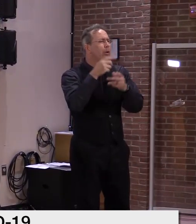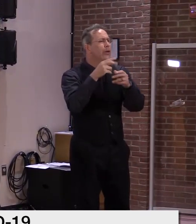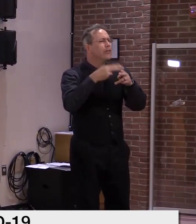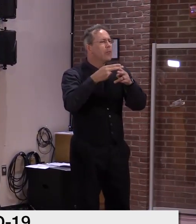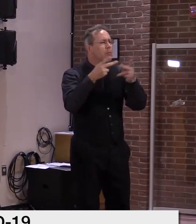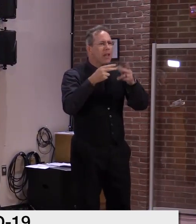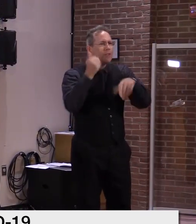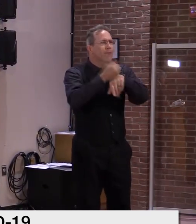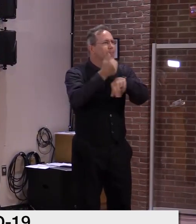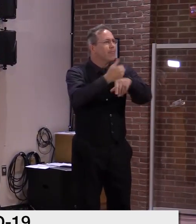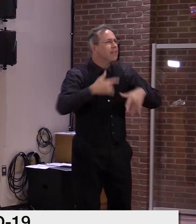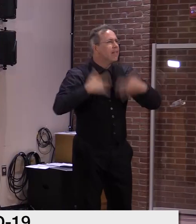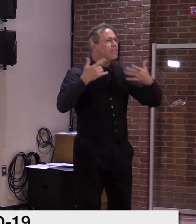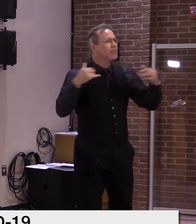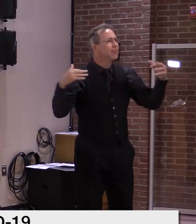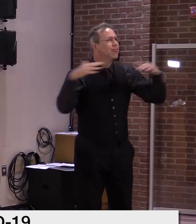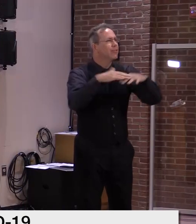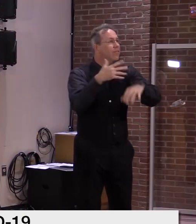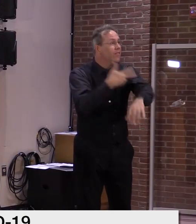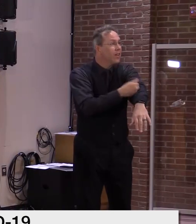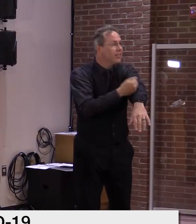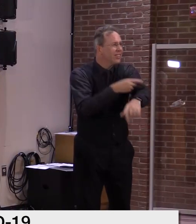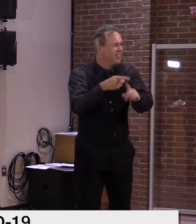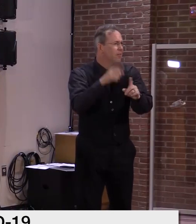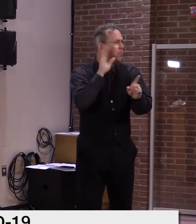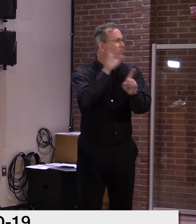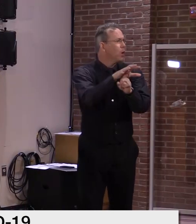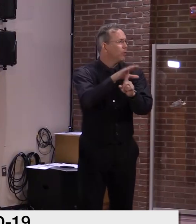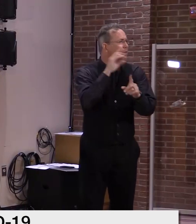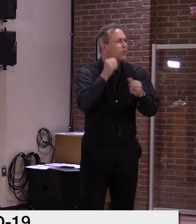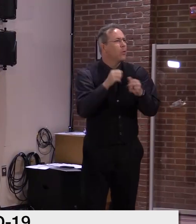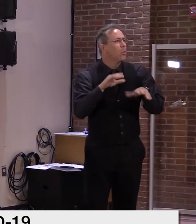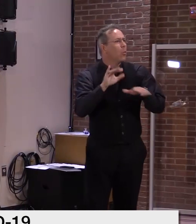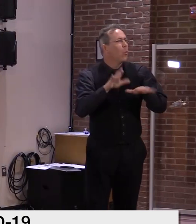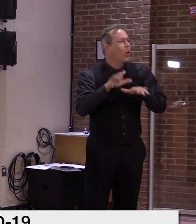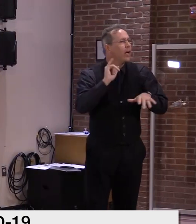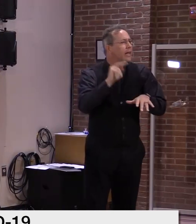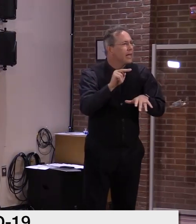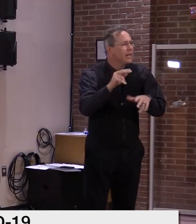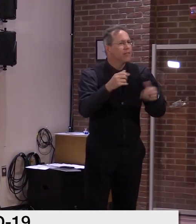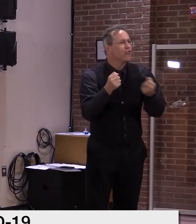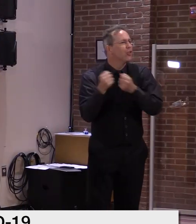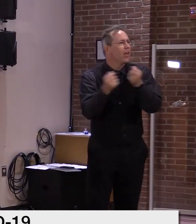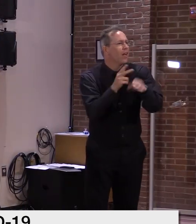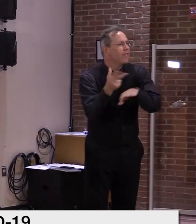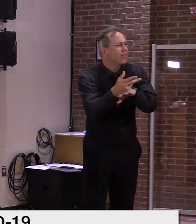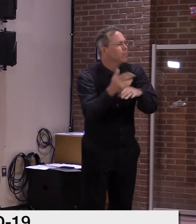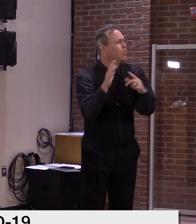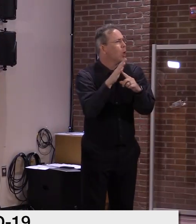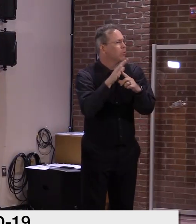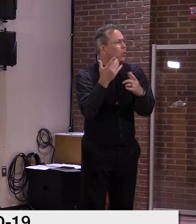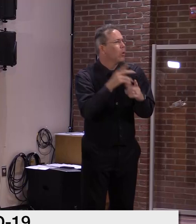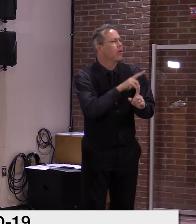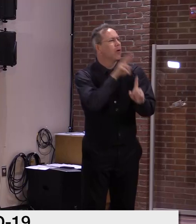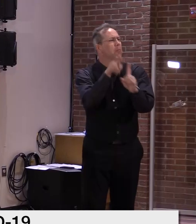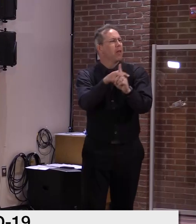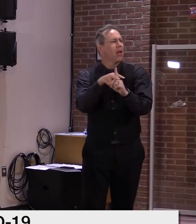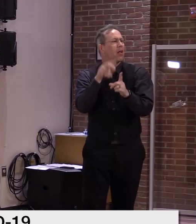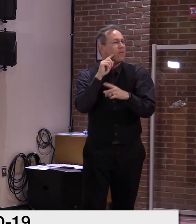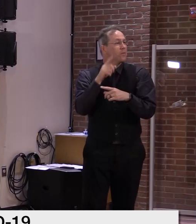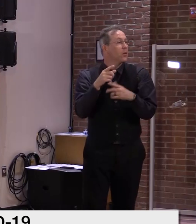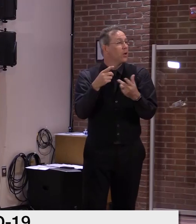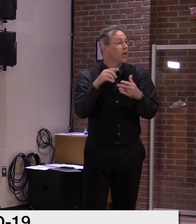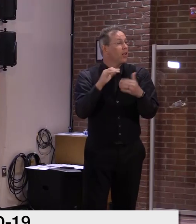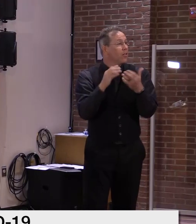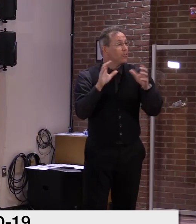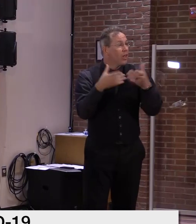been popular, and we'll continue those. Like I said, we have one plan for Route 100, and